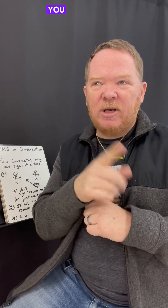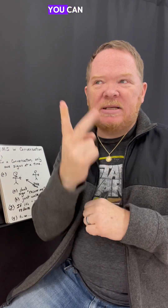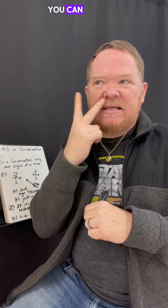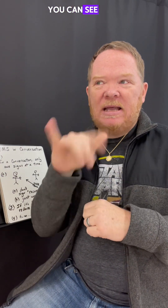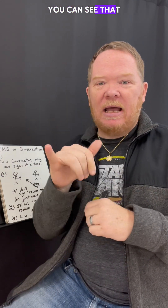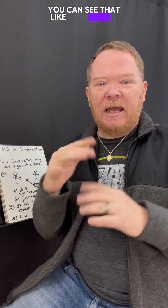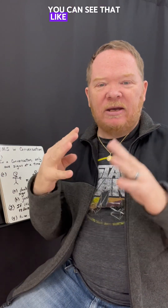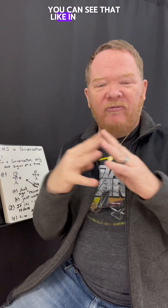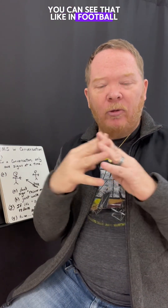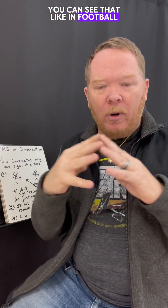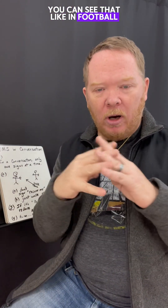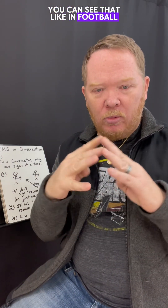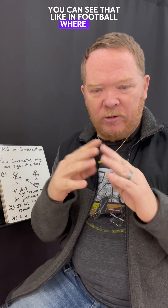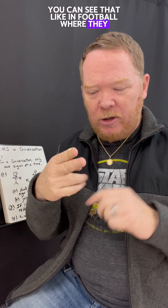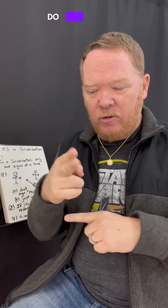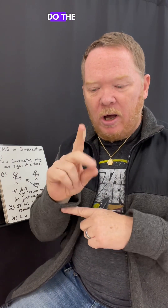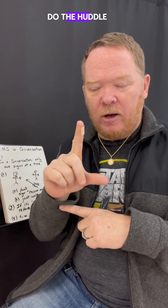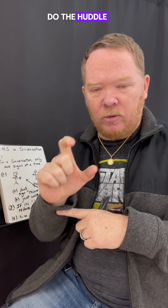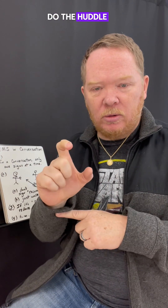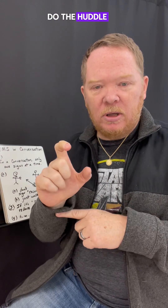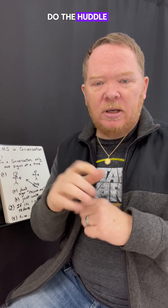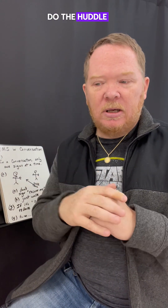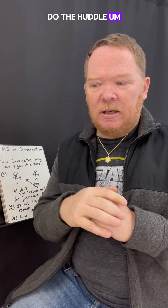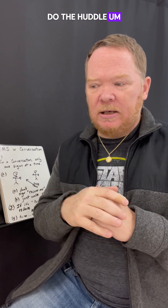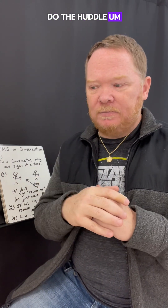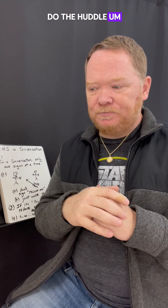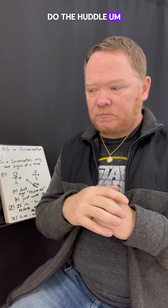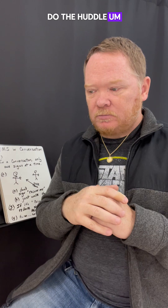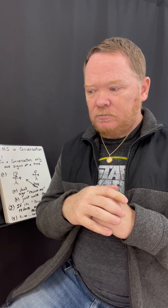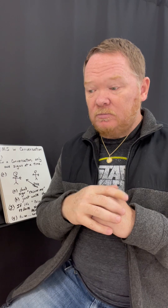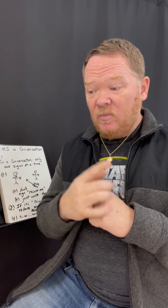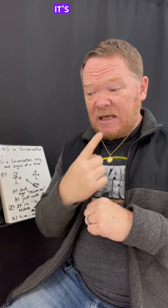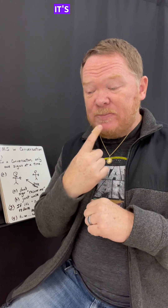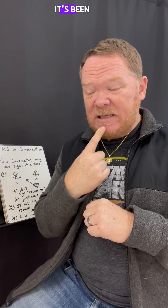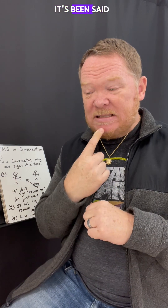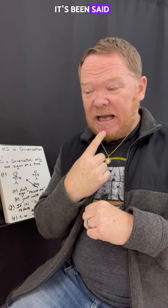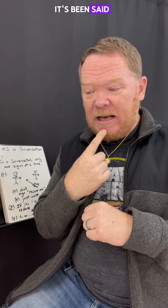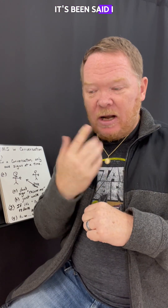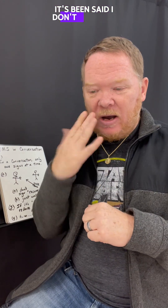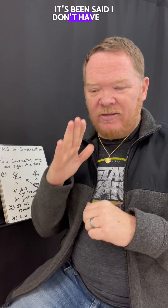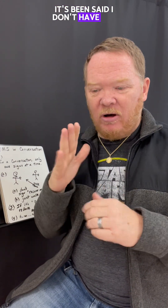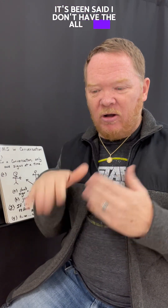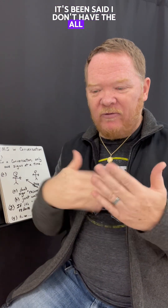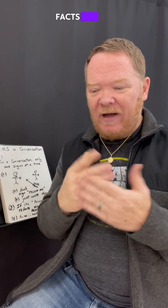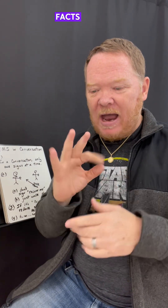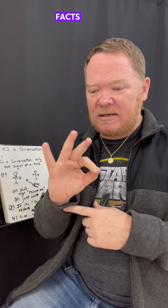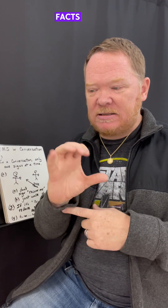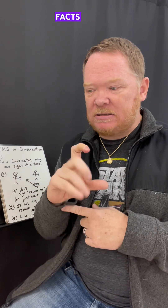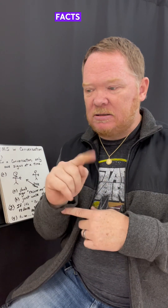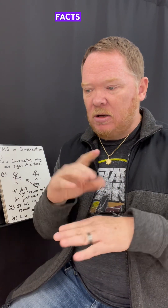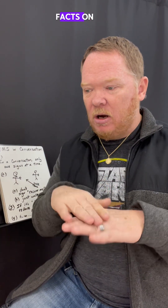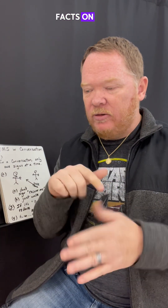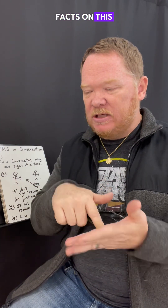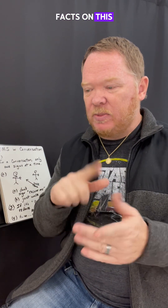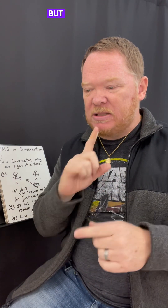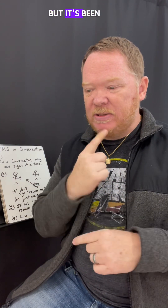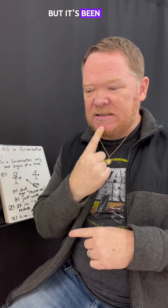you can tell, you can see that like in football where they do the huddle. it's been said, I don't have all the facts on this, but it's been said